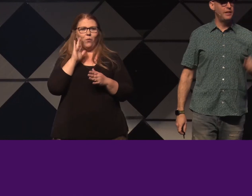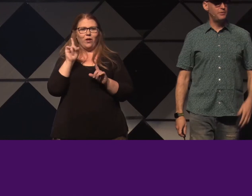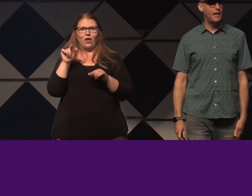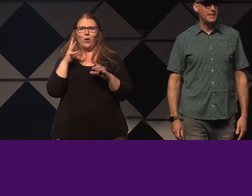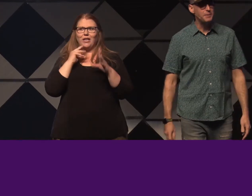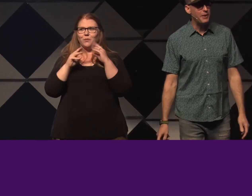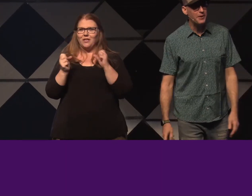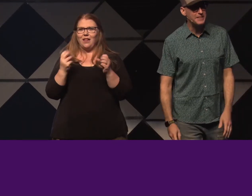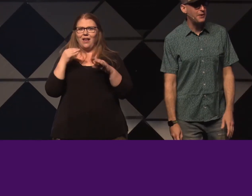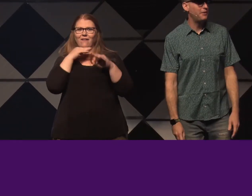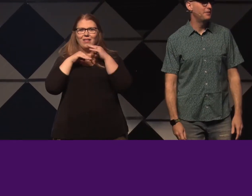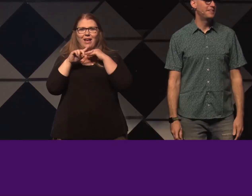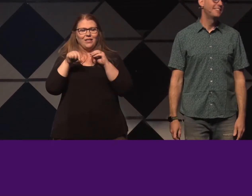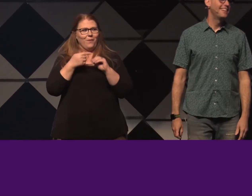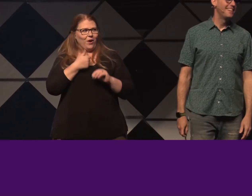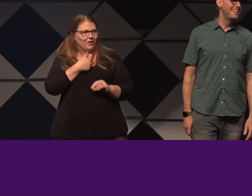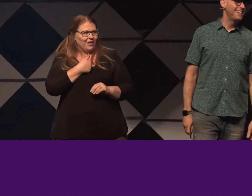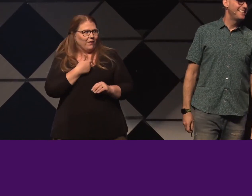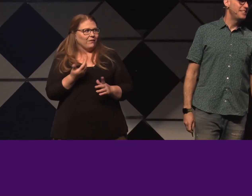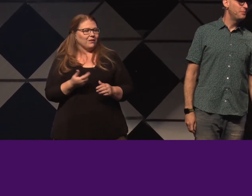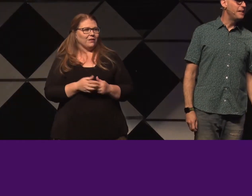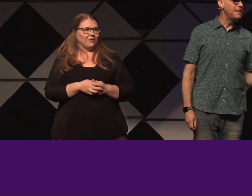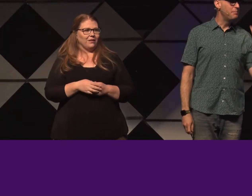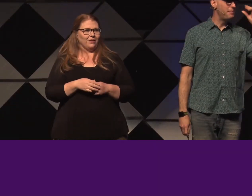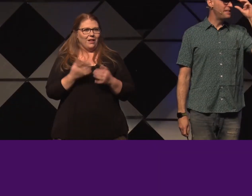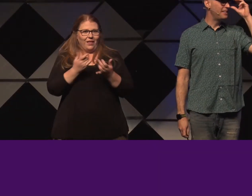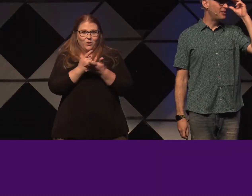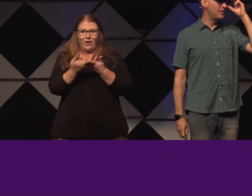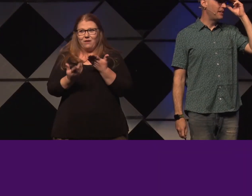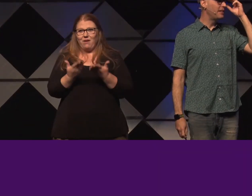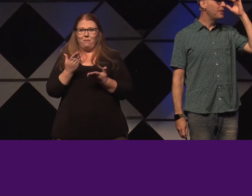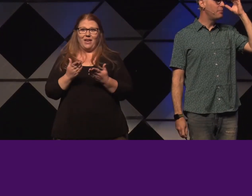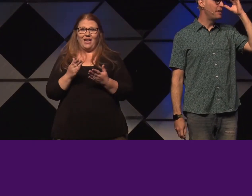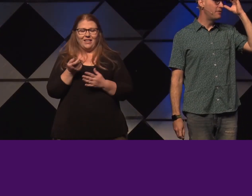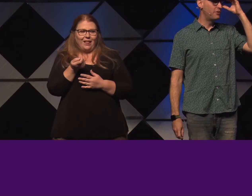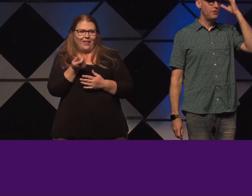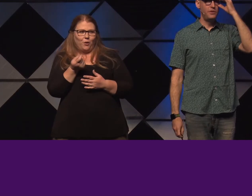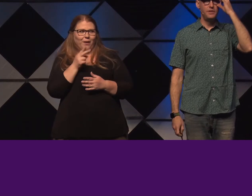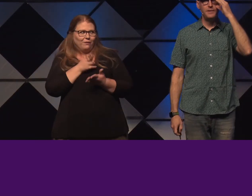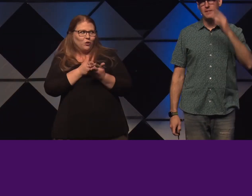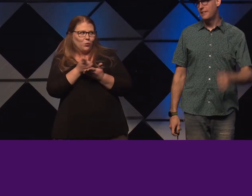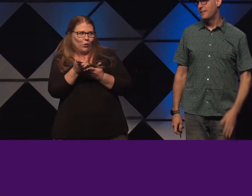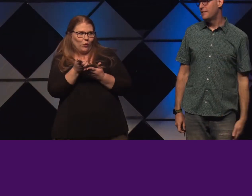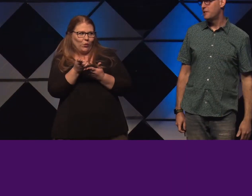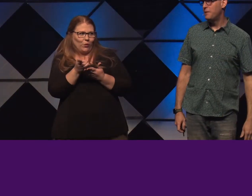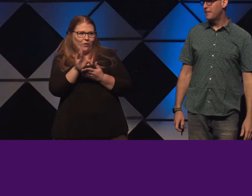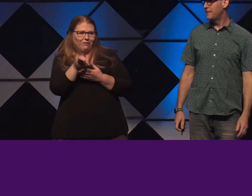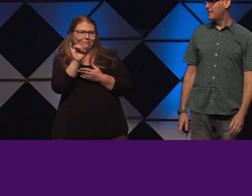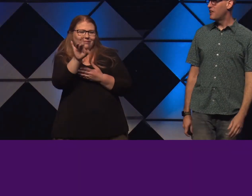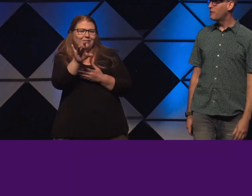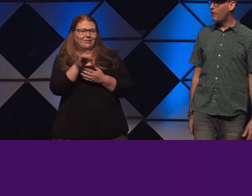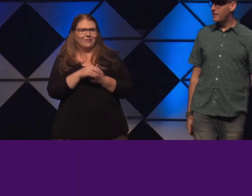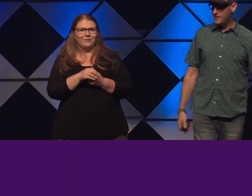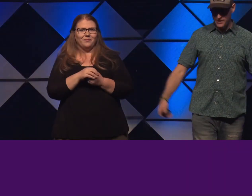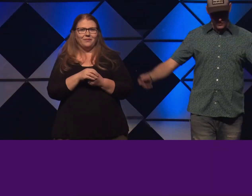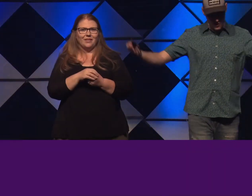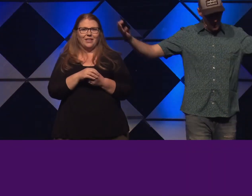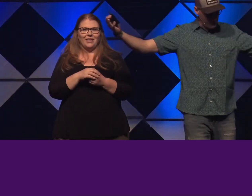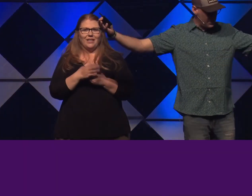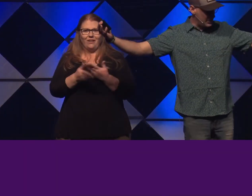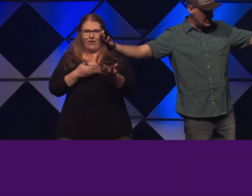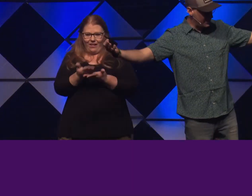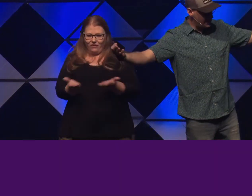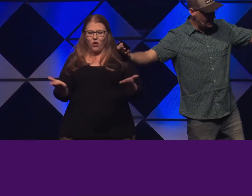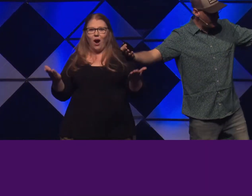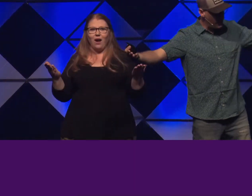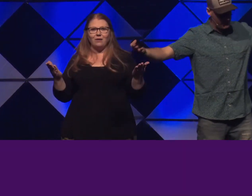whole lot of lies about ourselves this week, and maybe this is just a little bit of truth to speak into that. You're invited to lift your